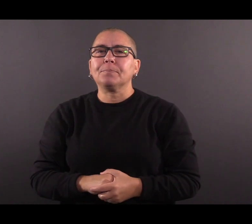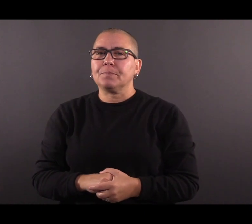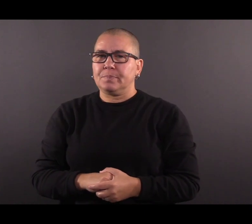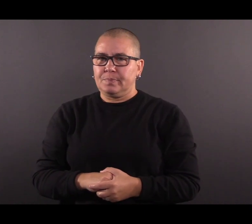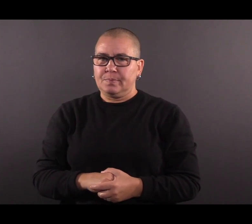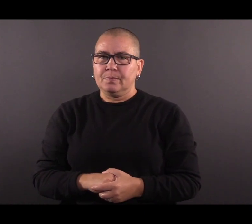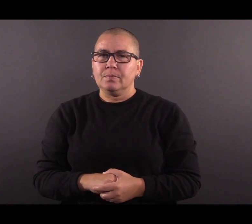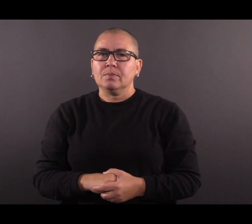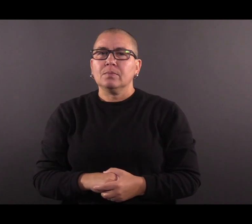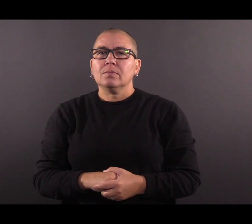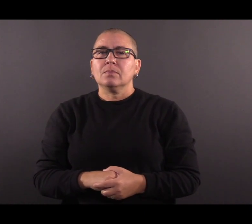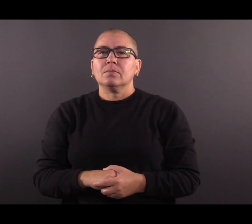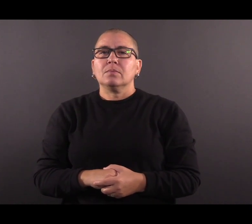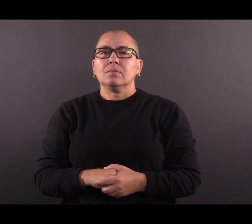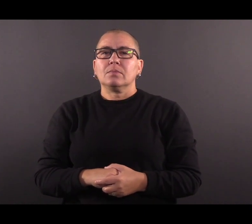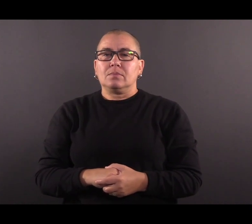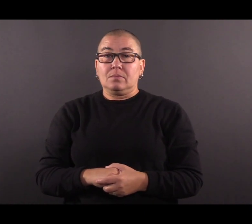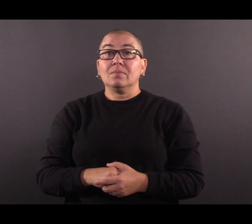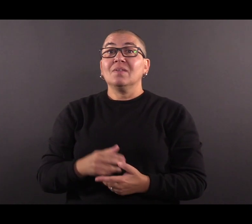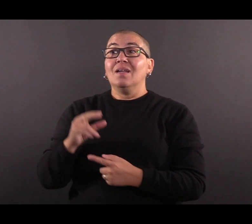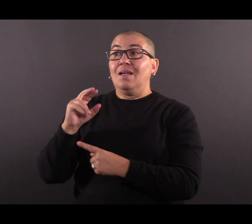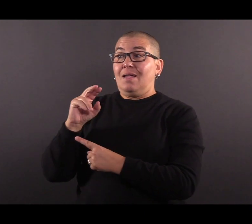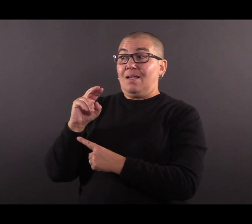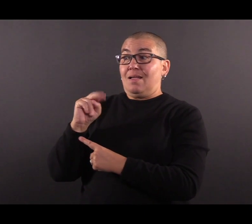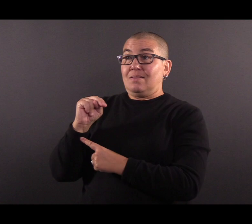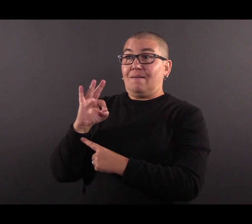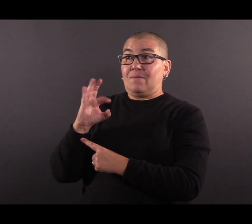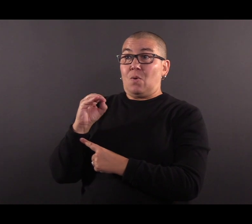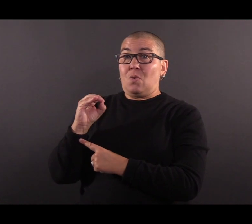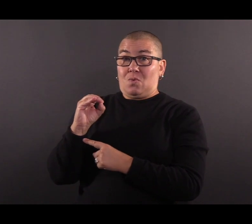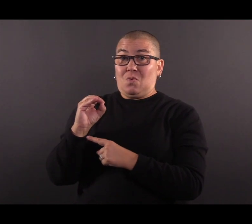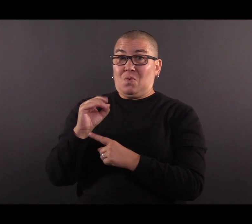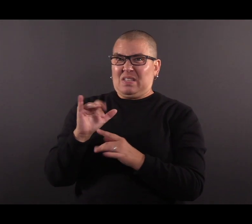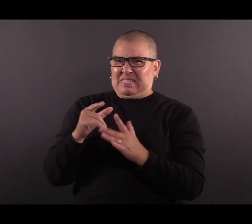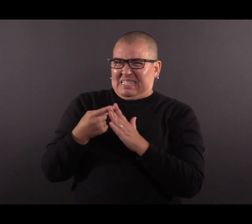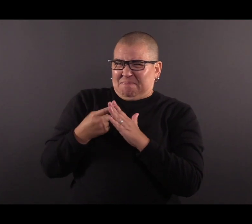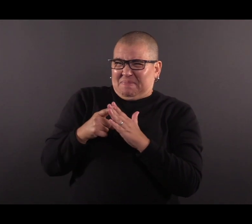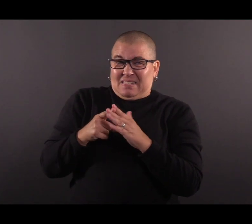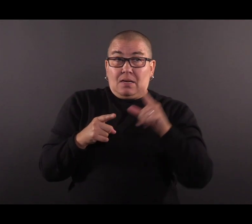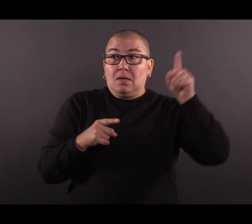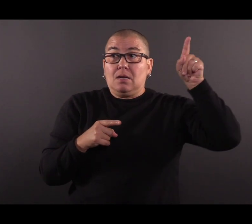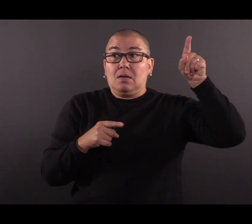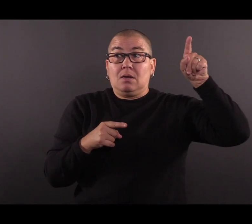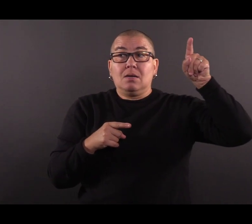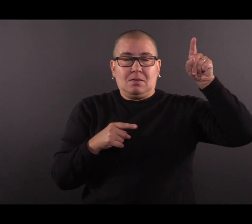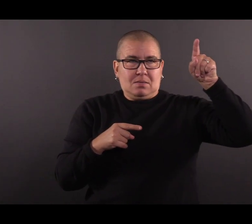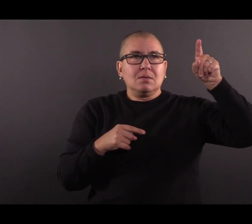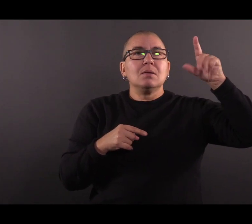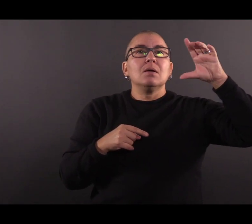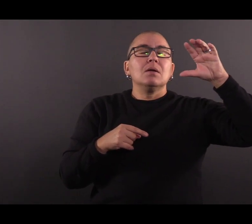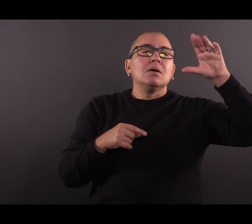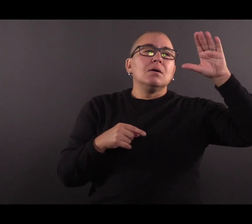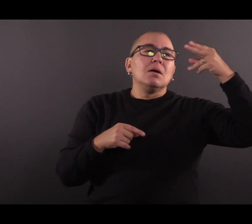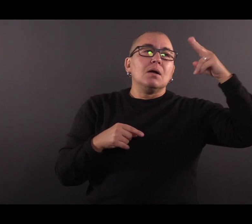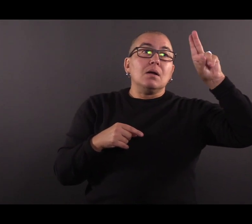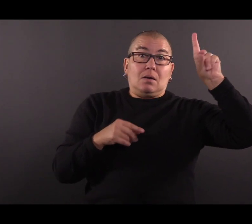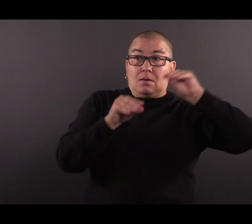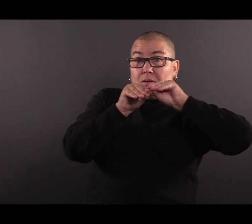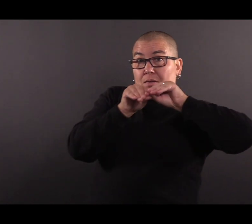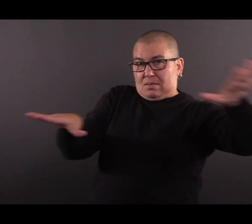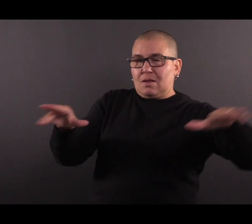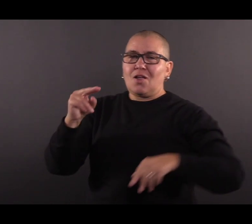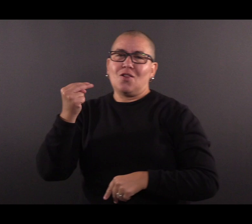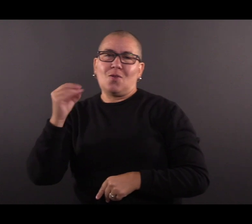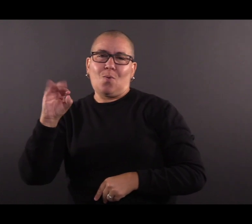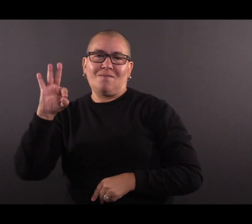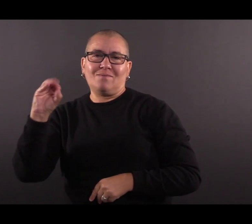Step 4. Following these early stages of the process, HUD releases the NOFO. The NOFO